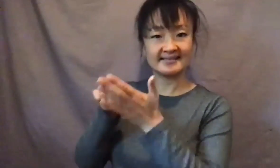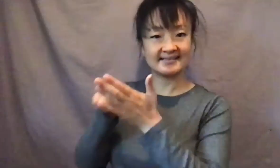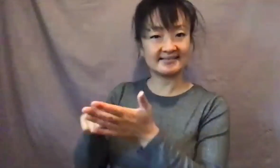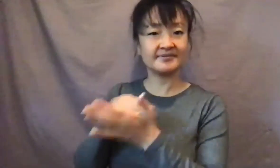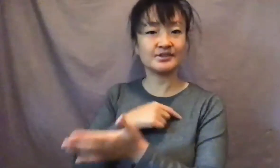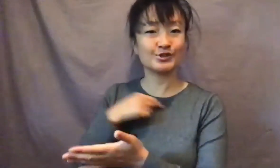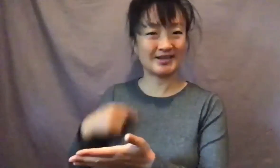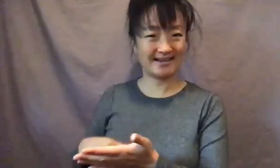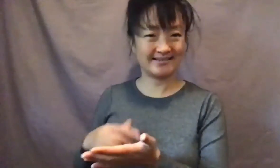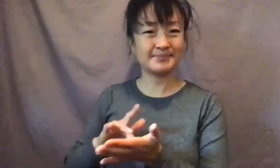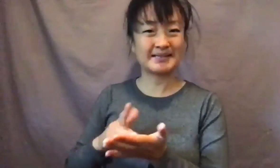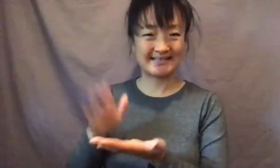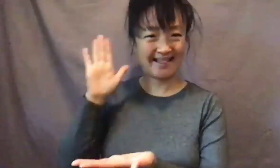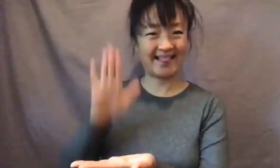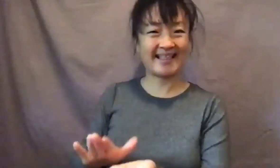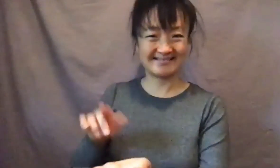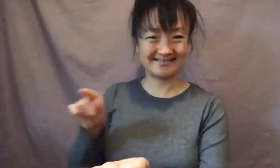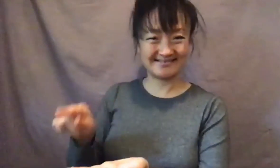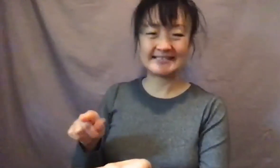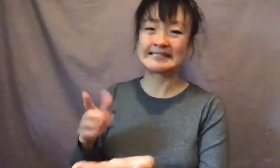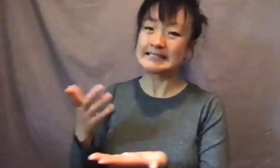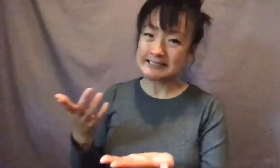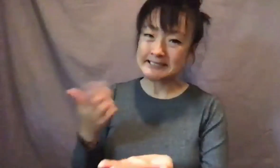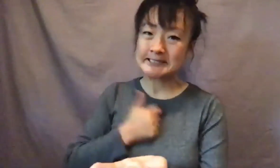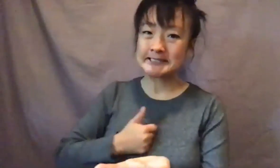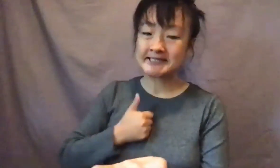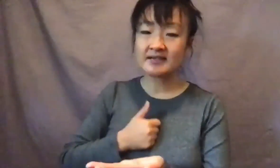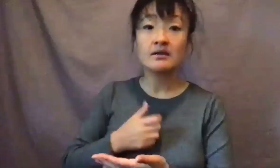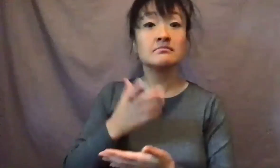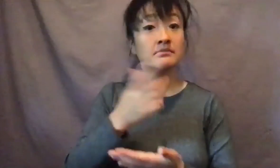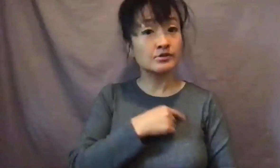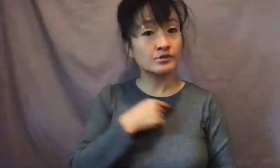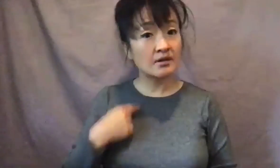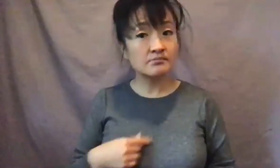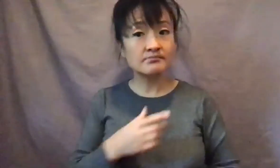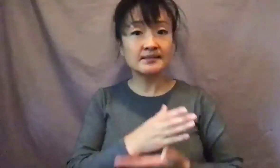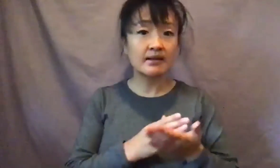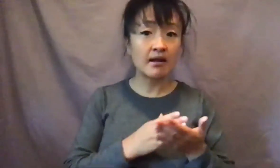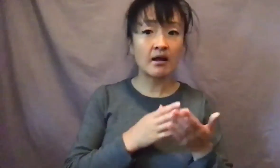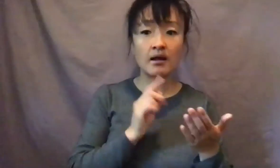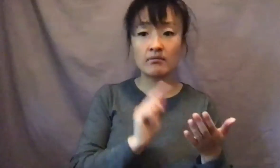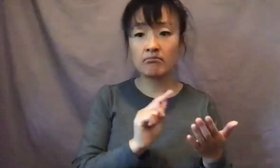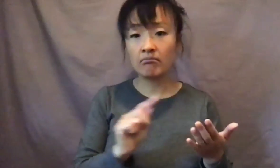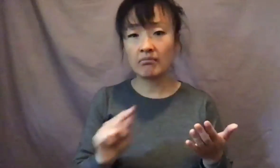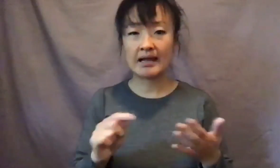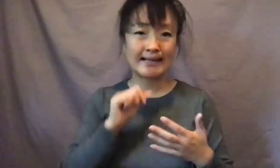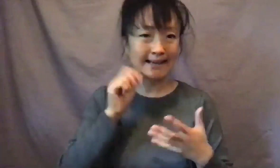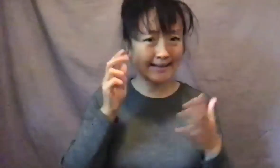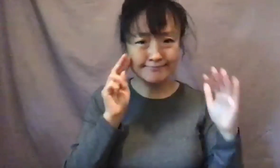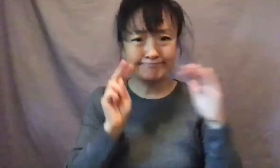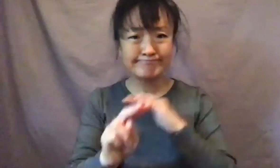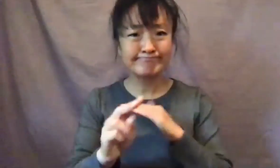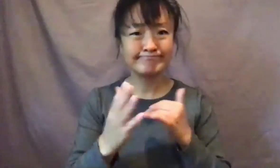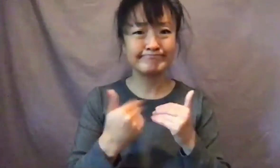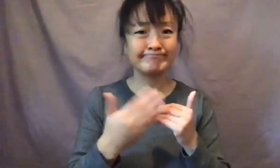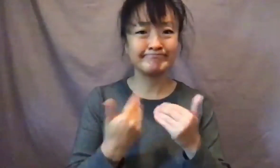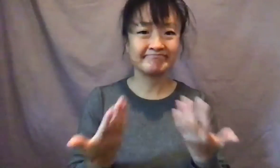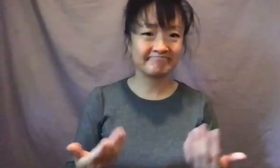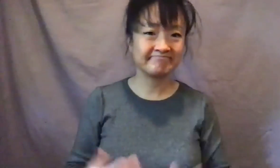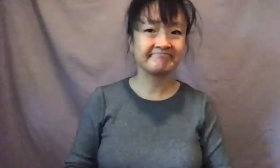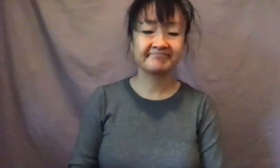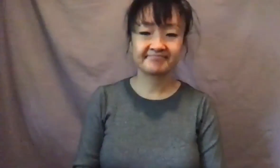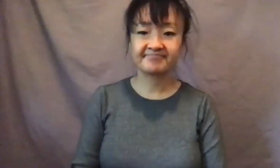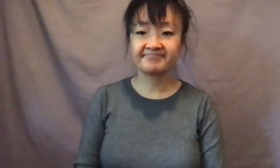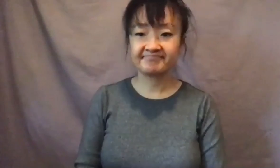medicine. And then again, now it's kind of, China's really, there's certain aspects of this that are a little unpredictable. The